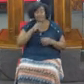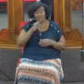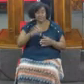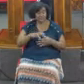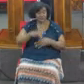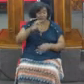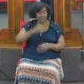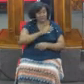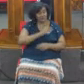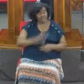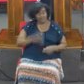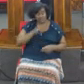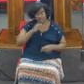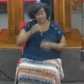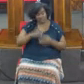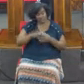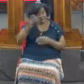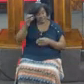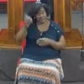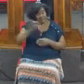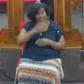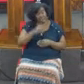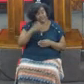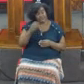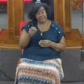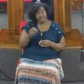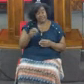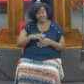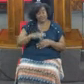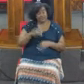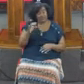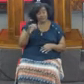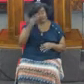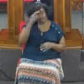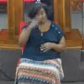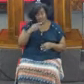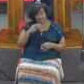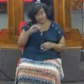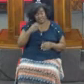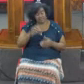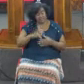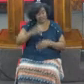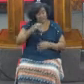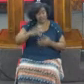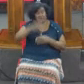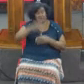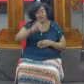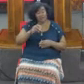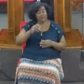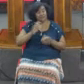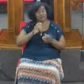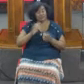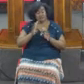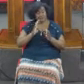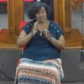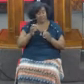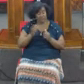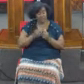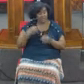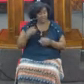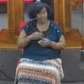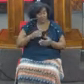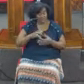you are none of his. He said the Spirit in Romans 8:9 said that the Spirit of God bear witness with our spirit